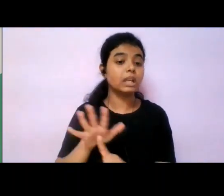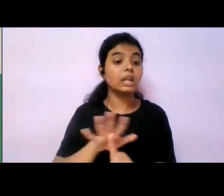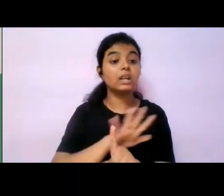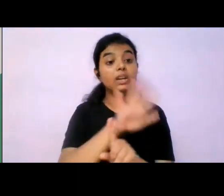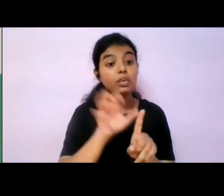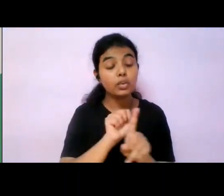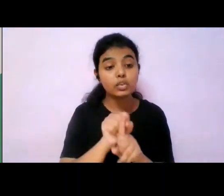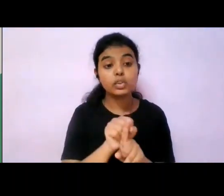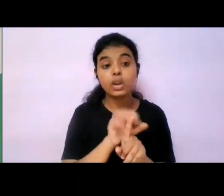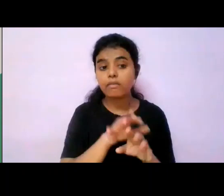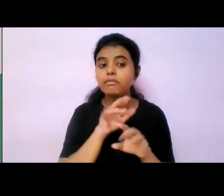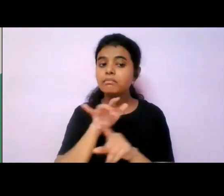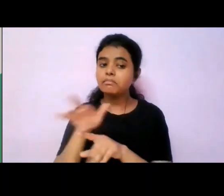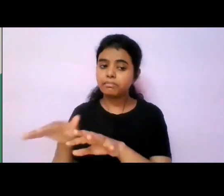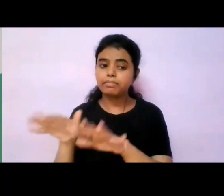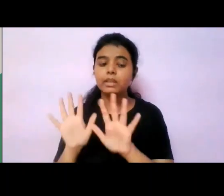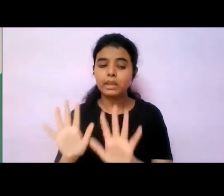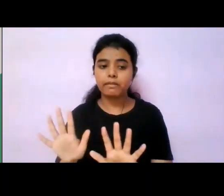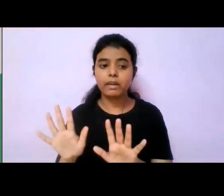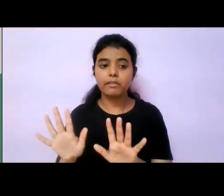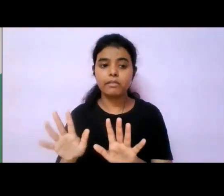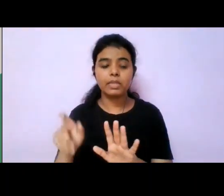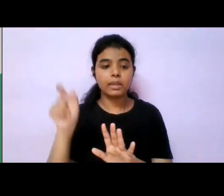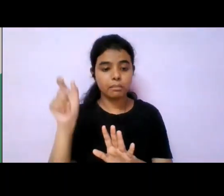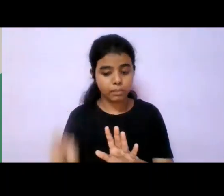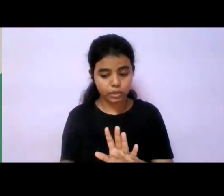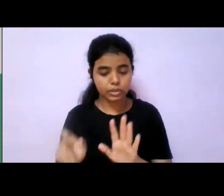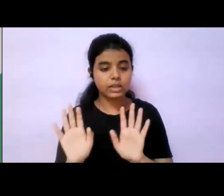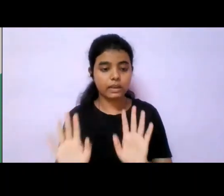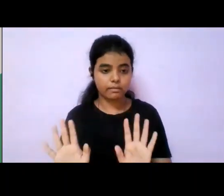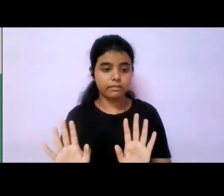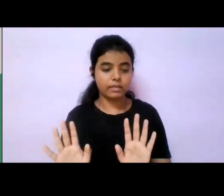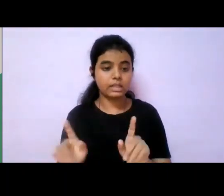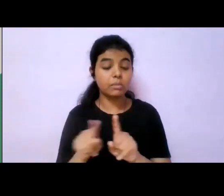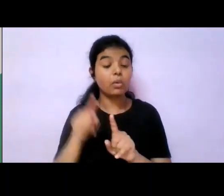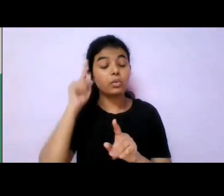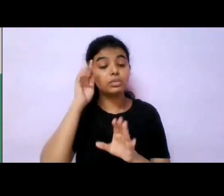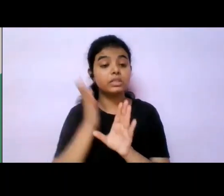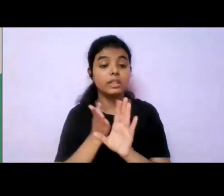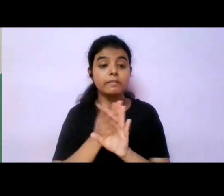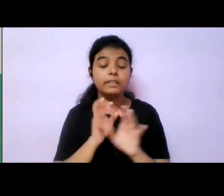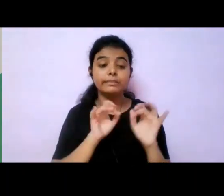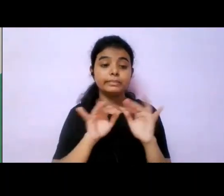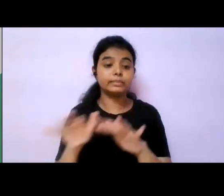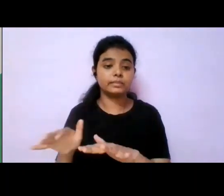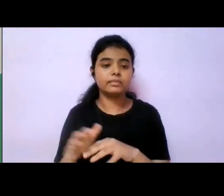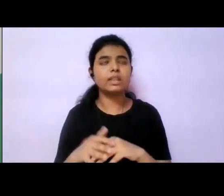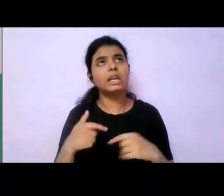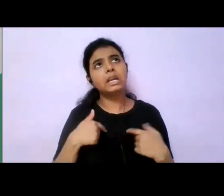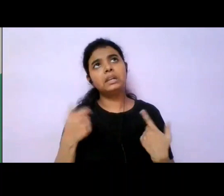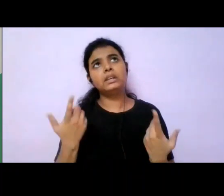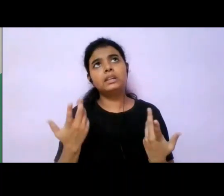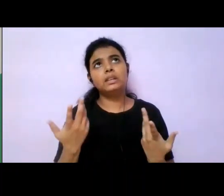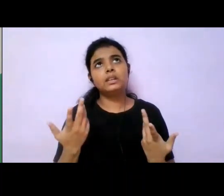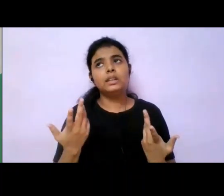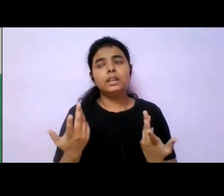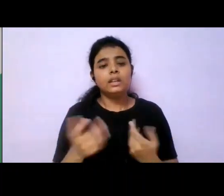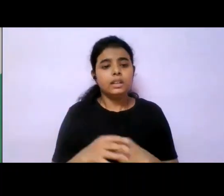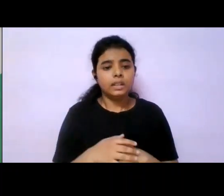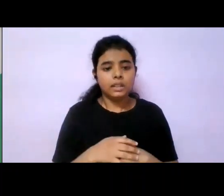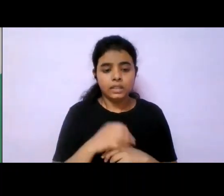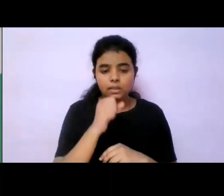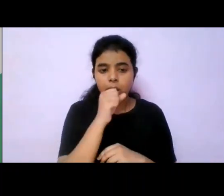imaginary upon the individual self, upon the psyche. And I mean, I just, you know, today I often